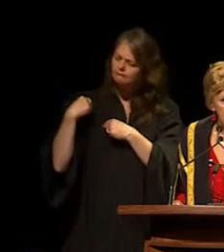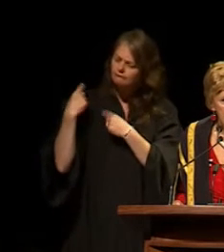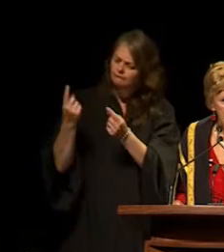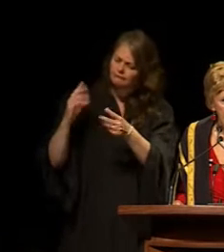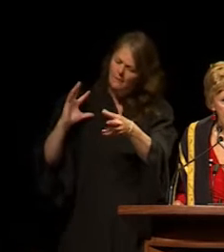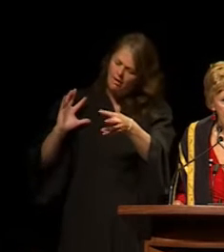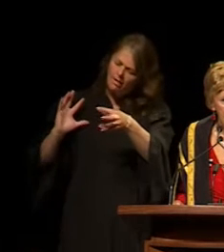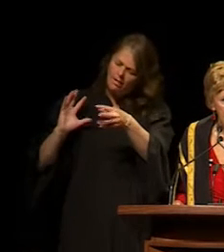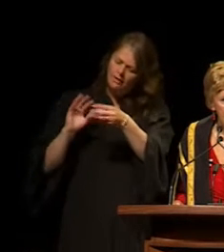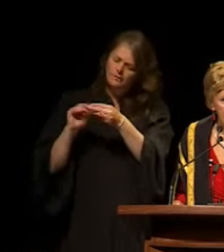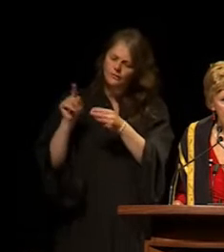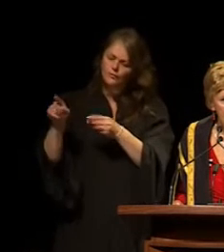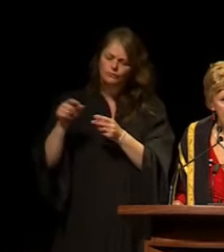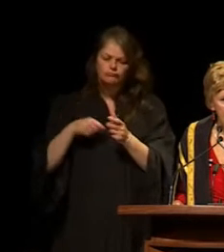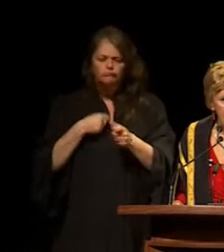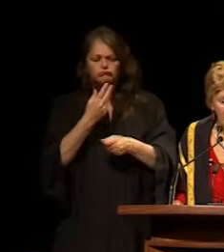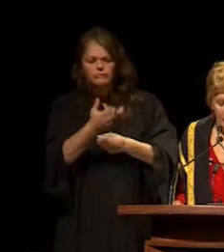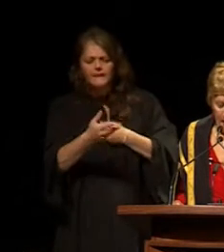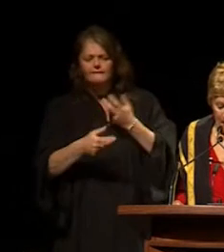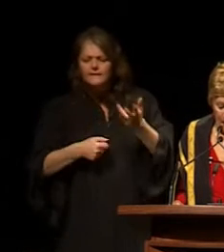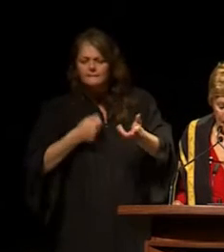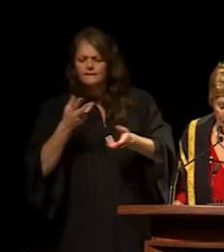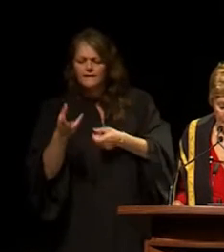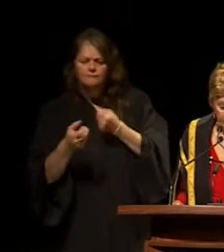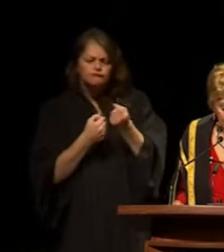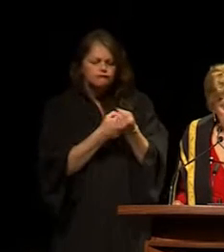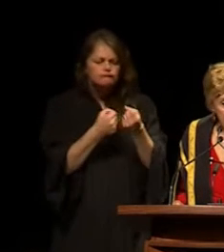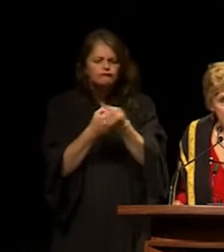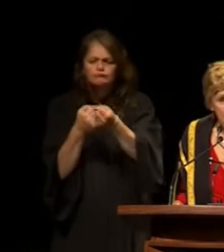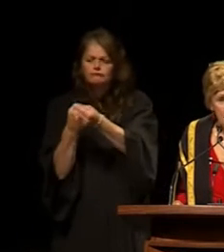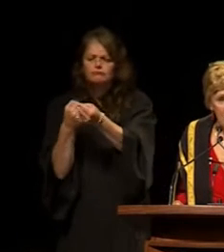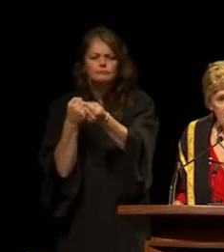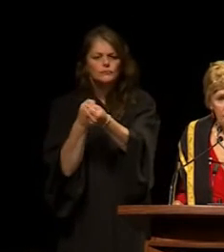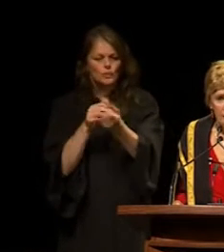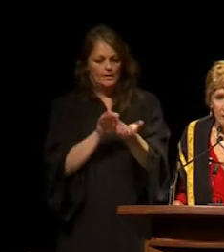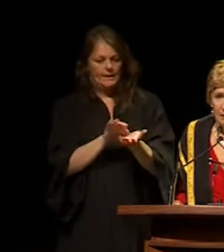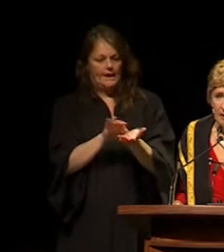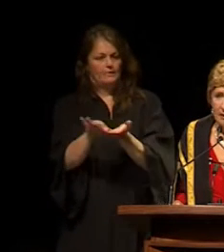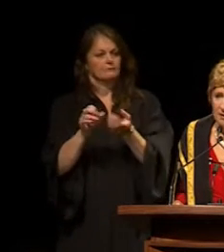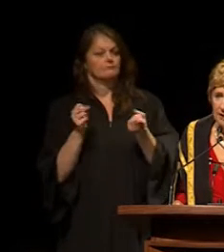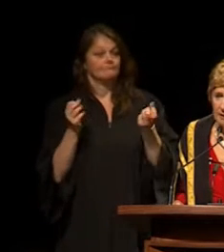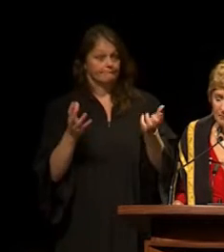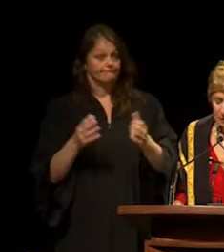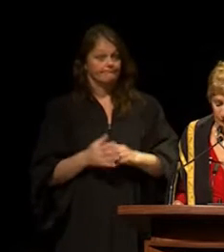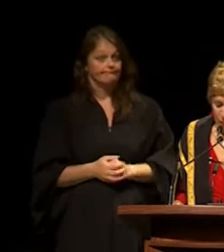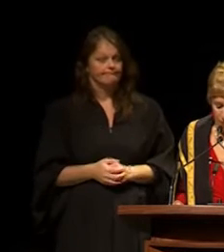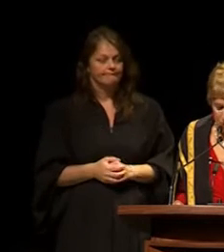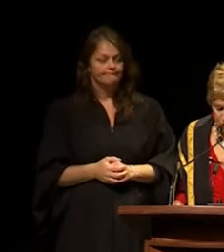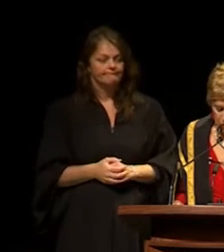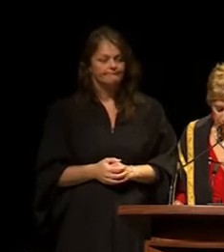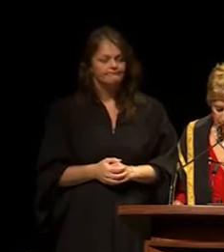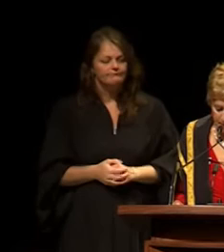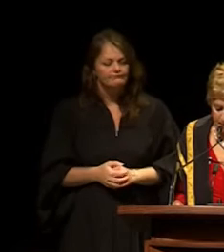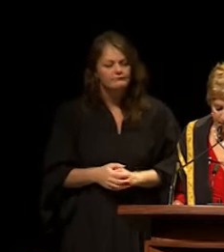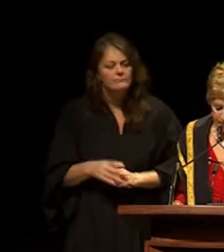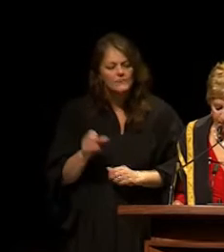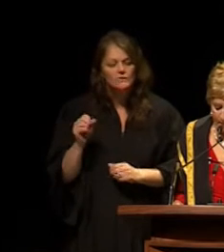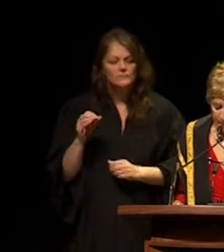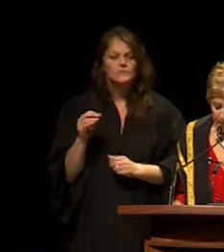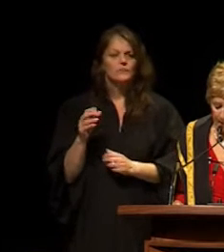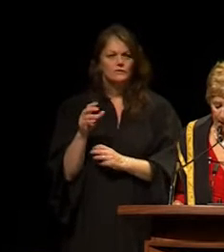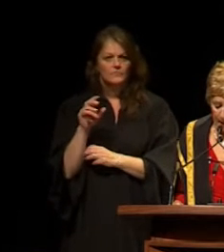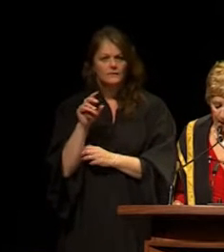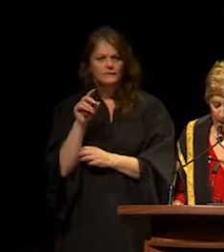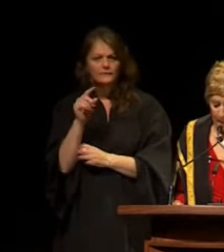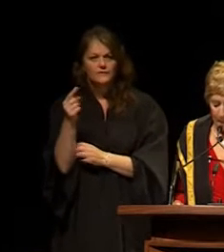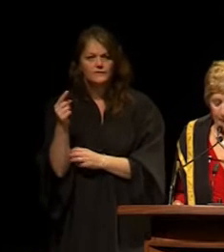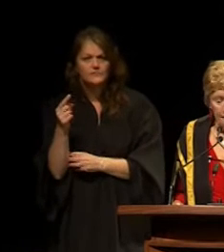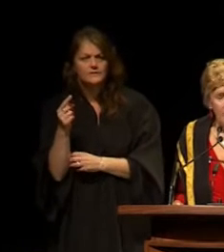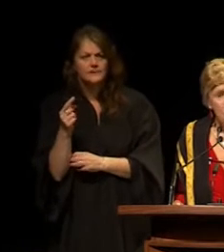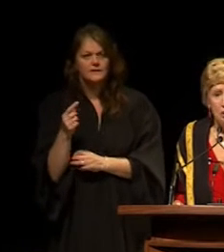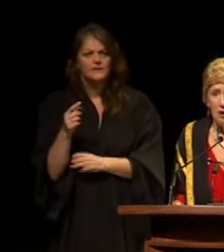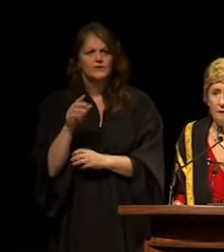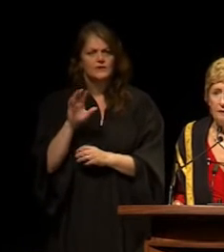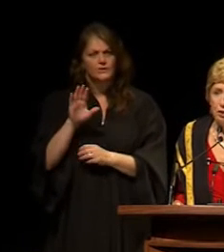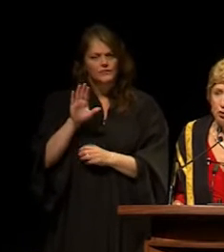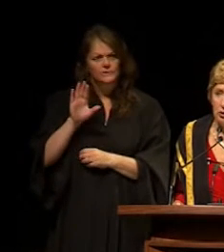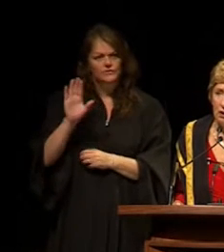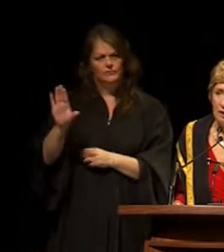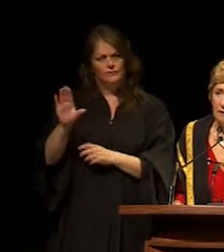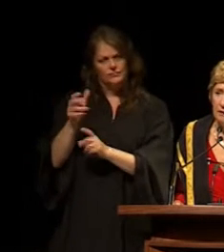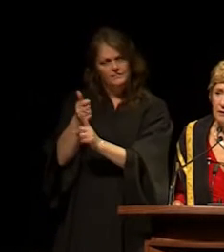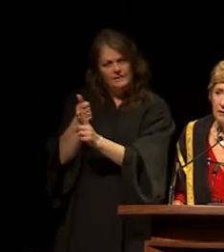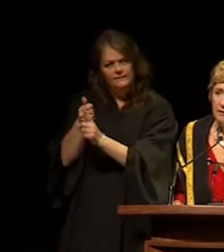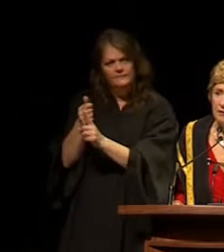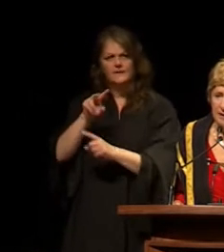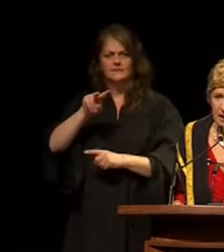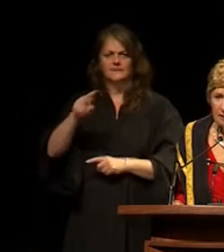to society, first of yourself, and secondly of your resources. Much love and